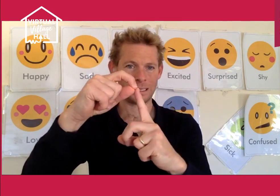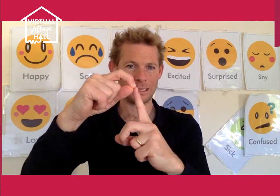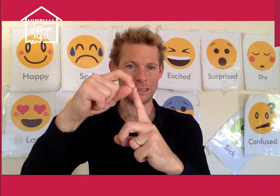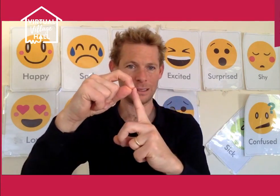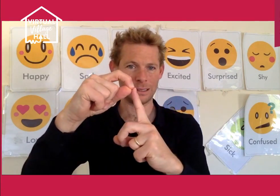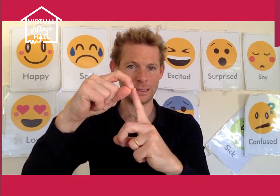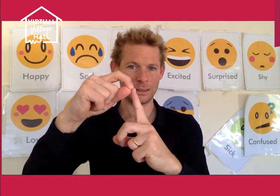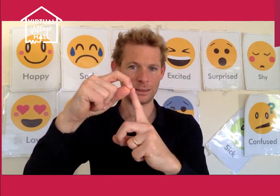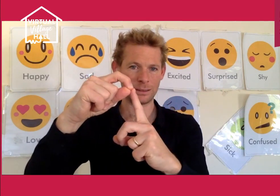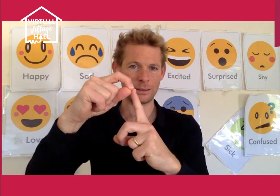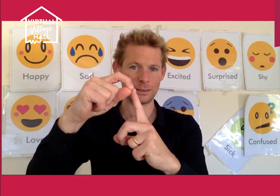P.